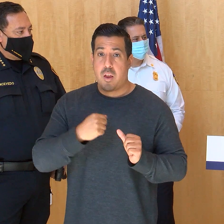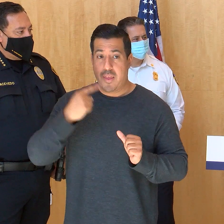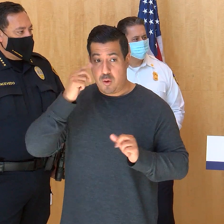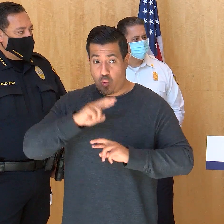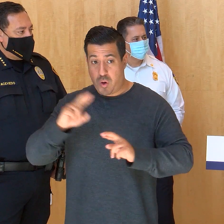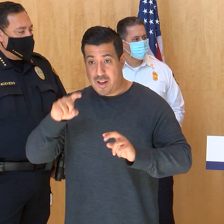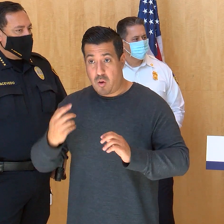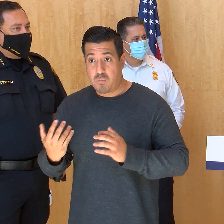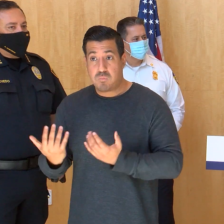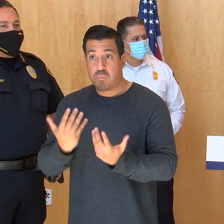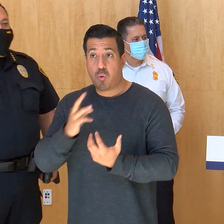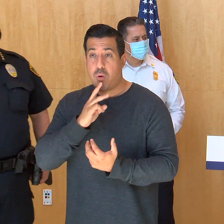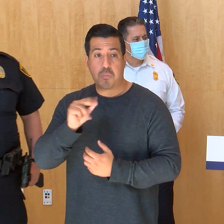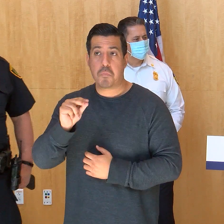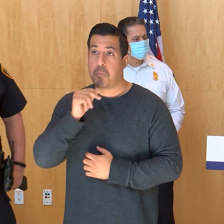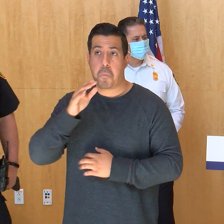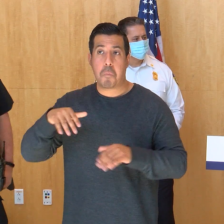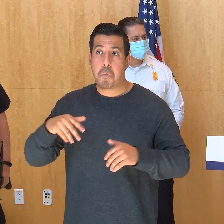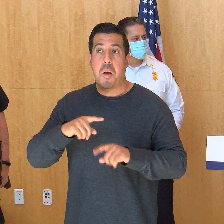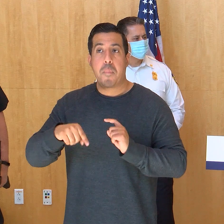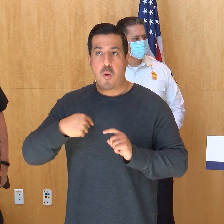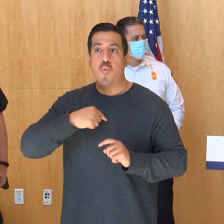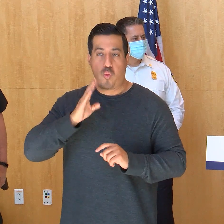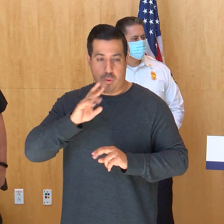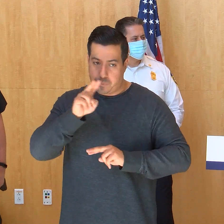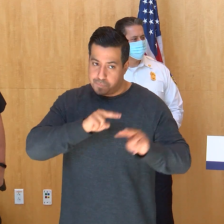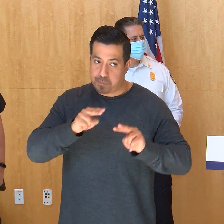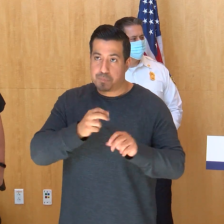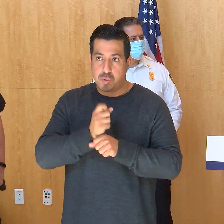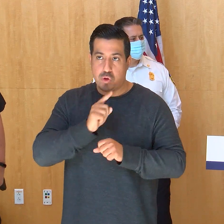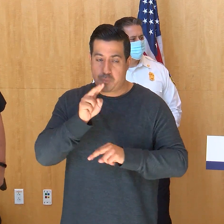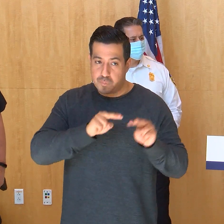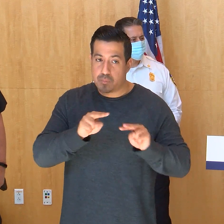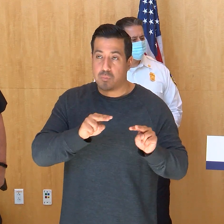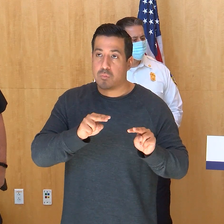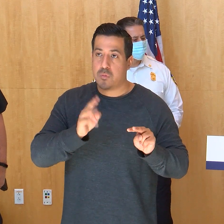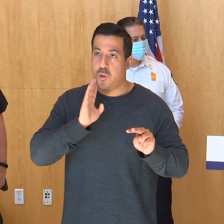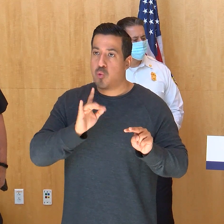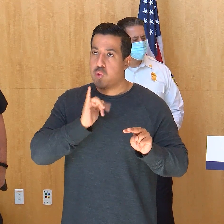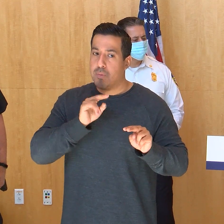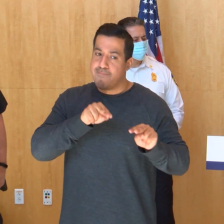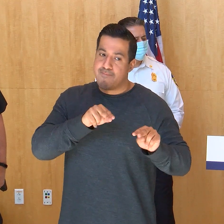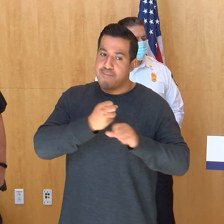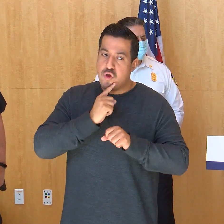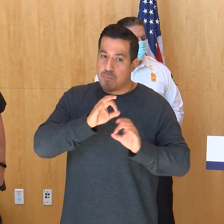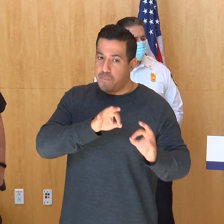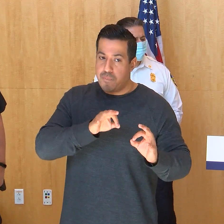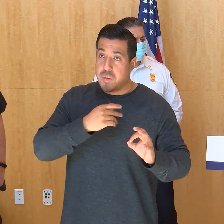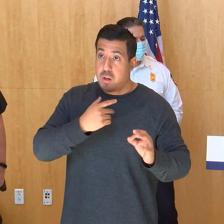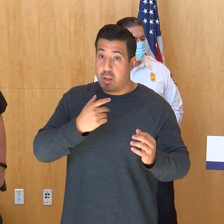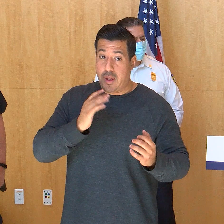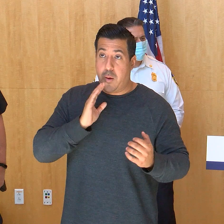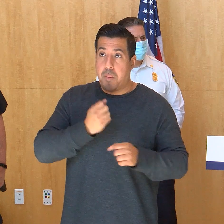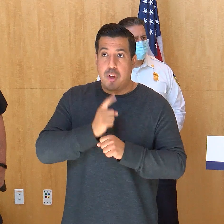we anticipate issuing a boil water notice. But we will stay on top of it. We'll keep a close eye on it, and we're doing everything in our power to